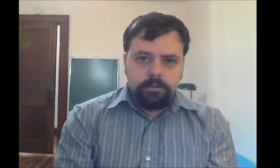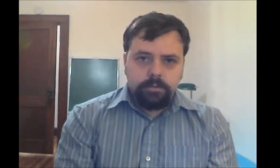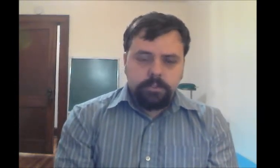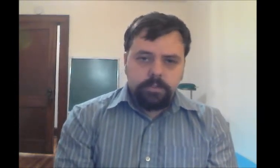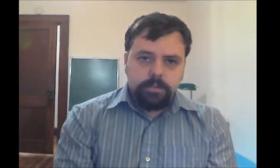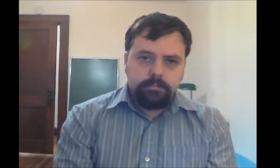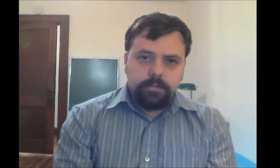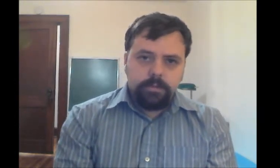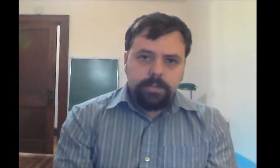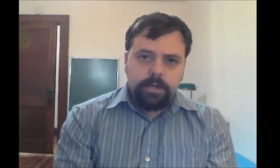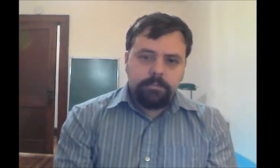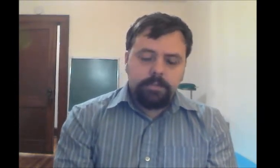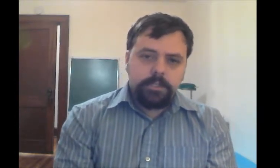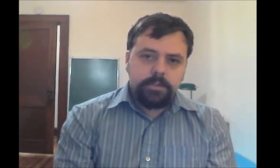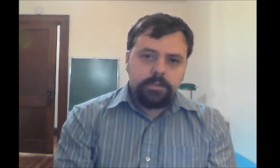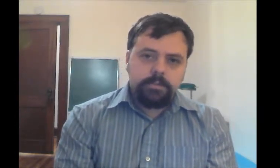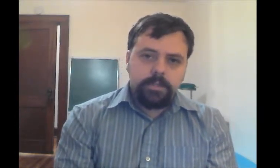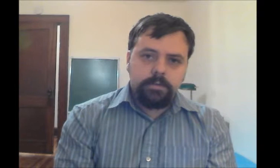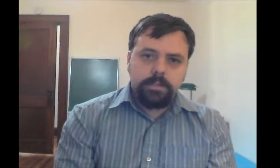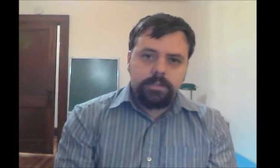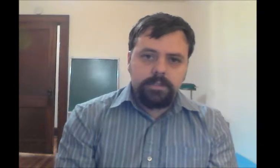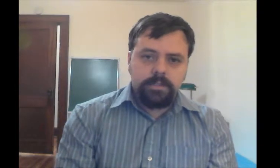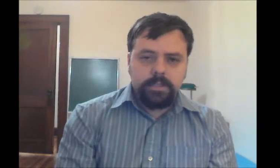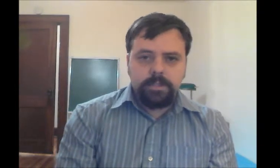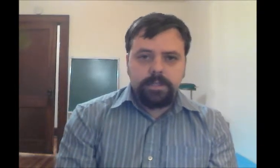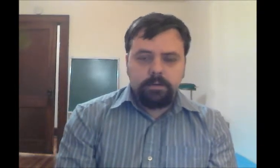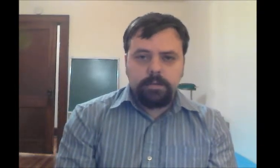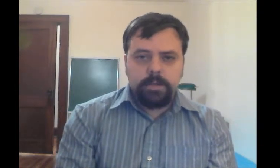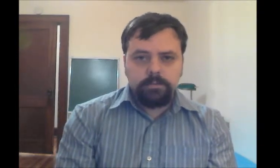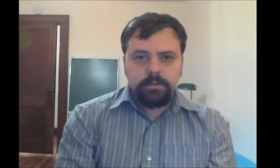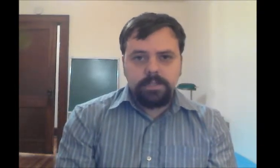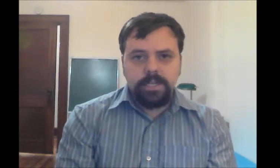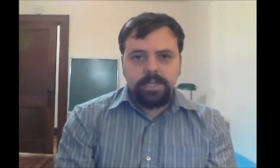under which the p-adic completion of the units is a cyclic Galois module in this case.